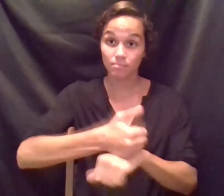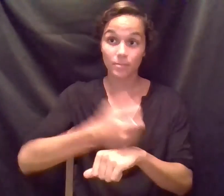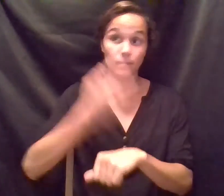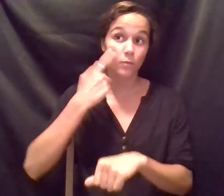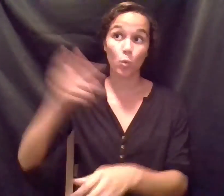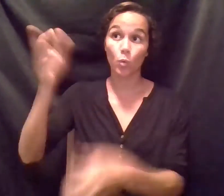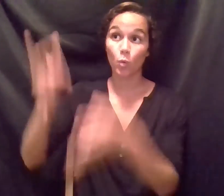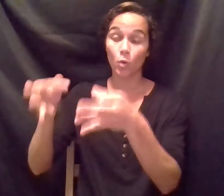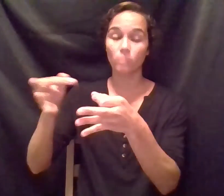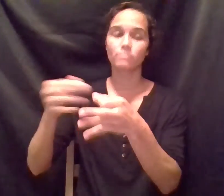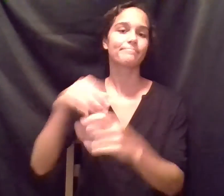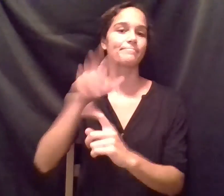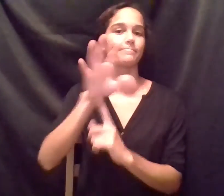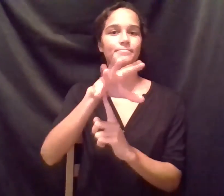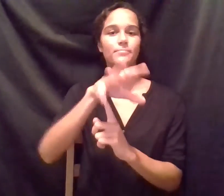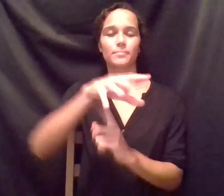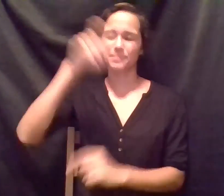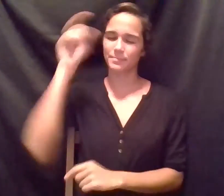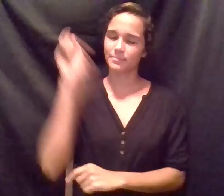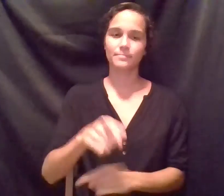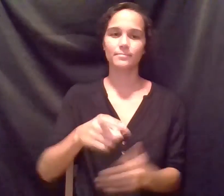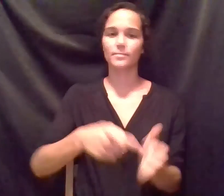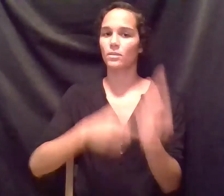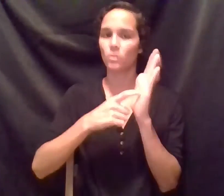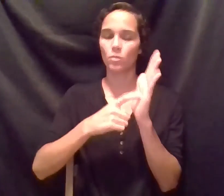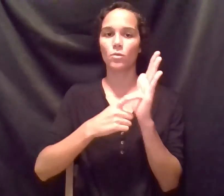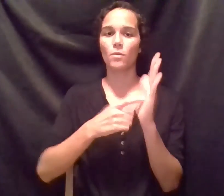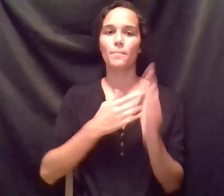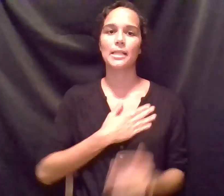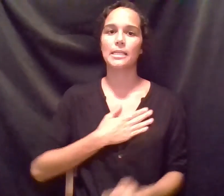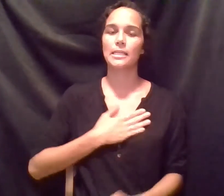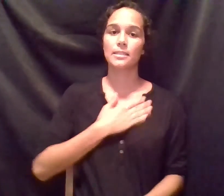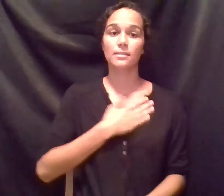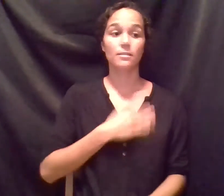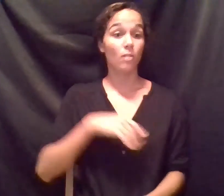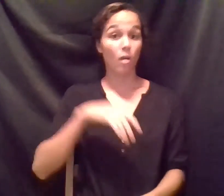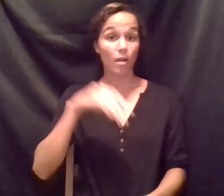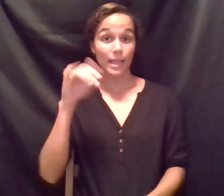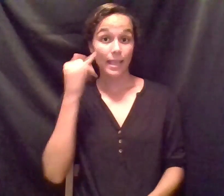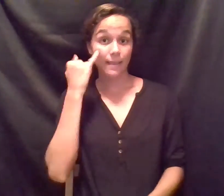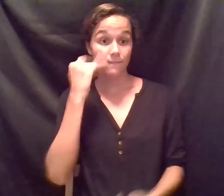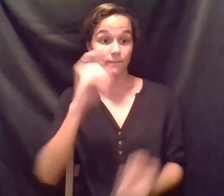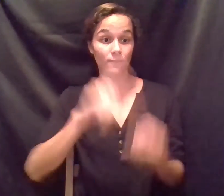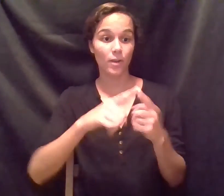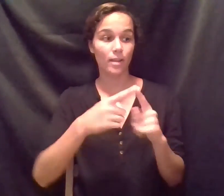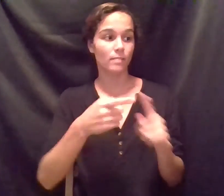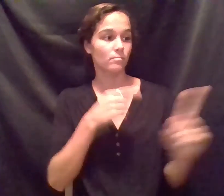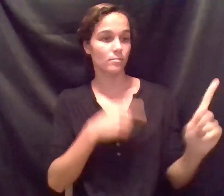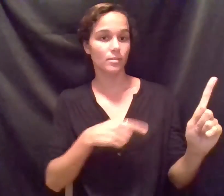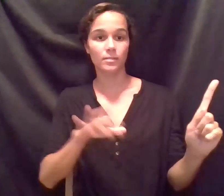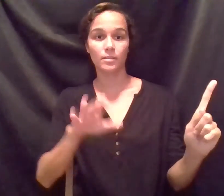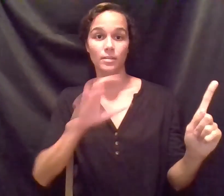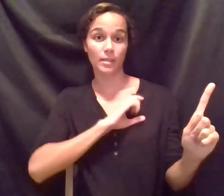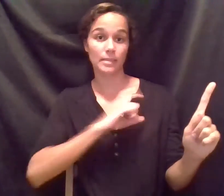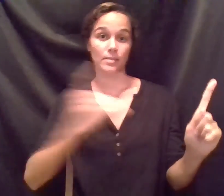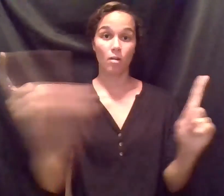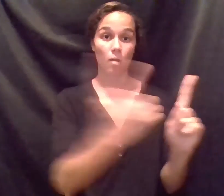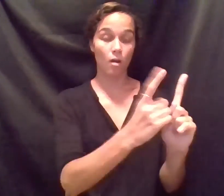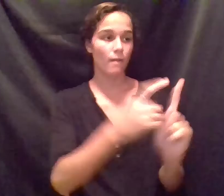police is to start filming. Film your buddies. If your buddy is talking to police, film them. And film the person